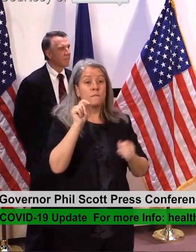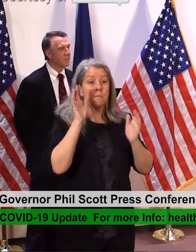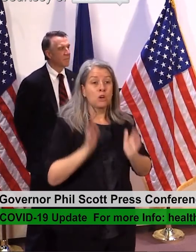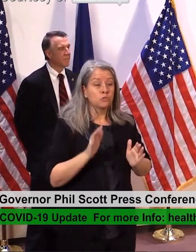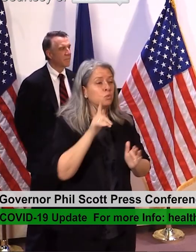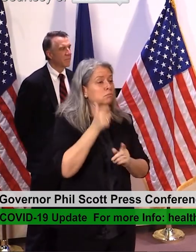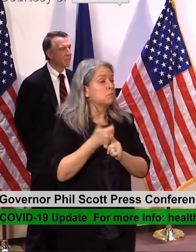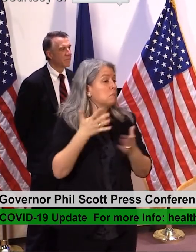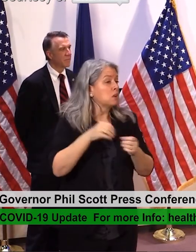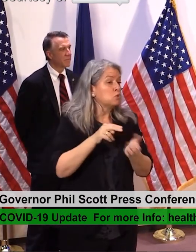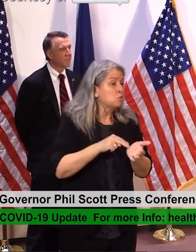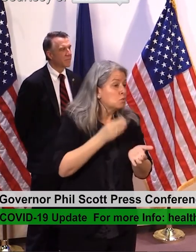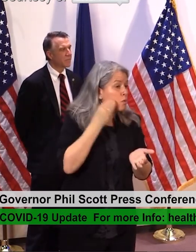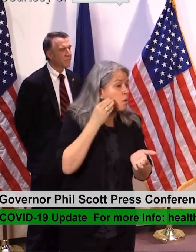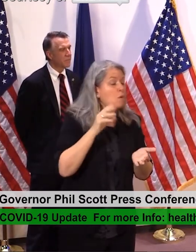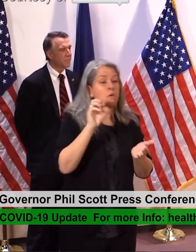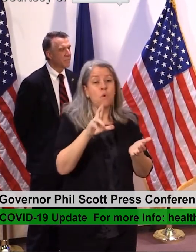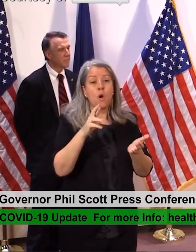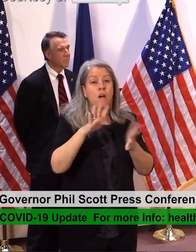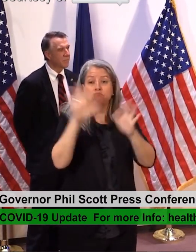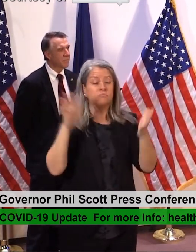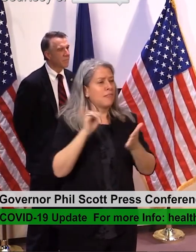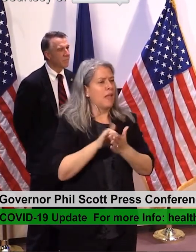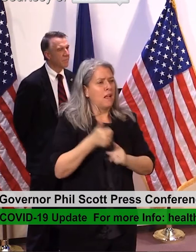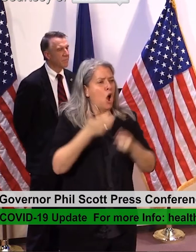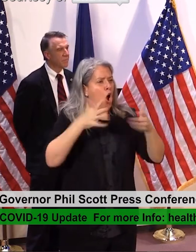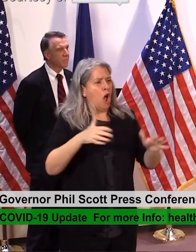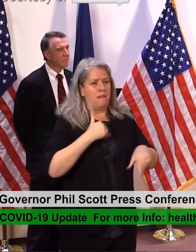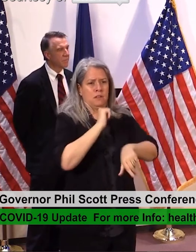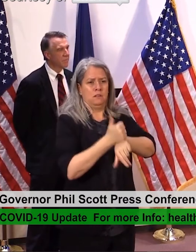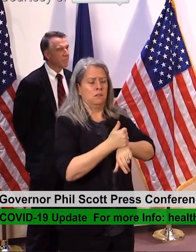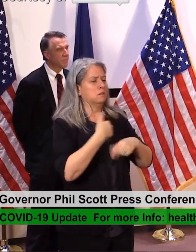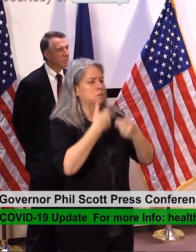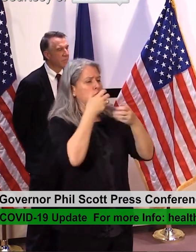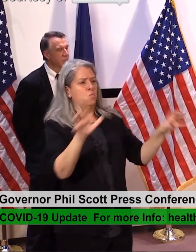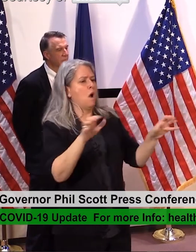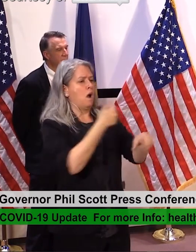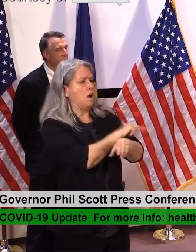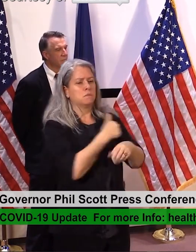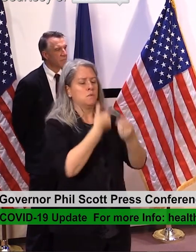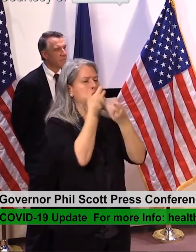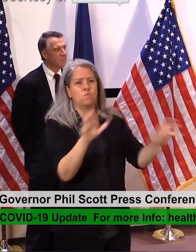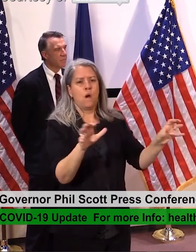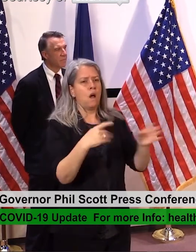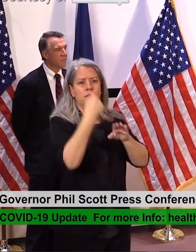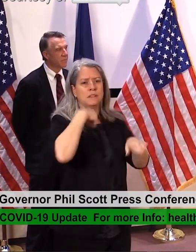a nursing home and might be under an advanced directive that would state no aggressive measures should be